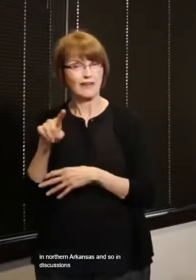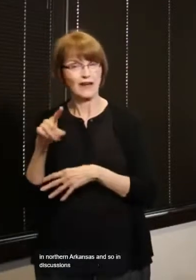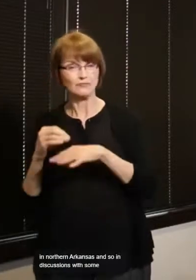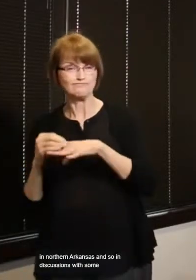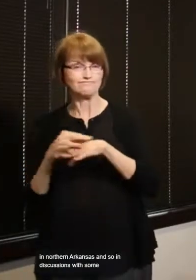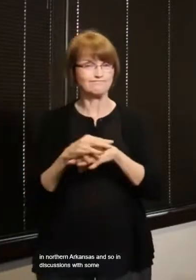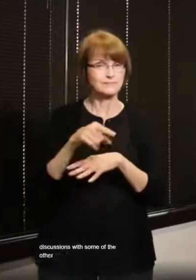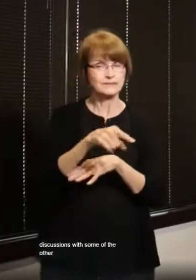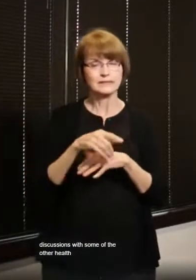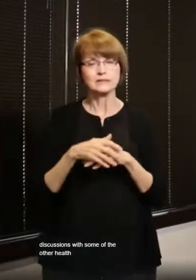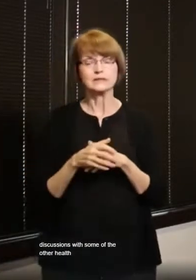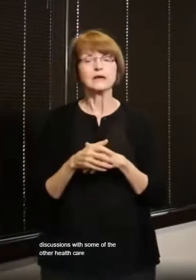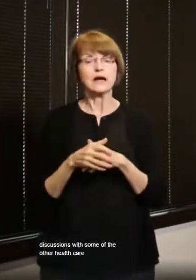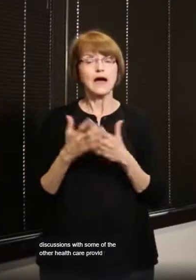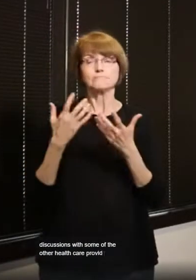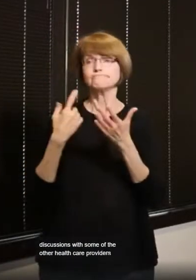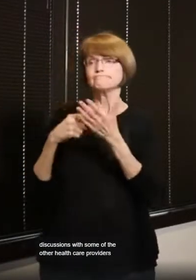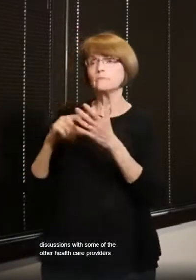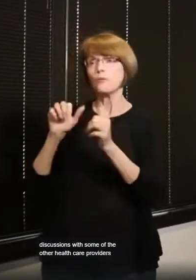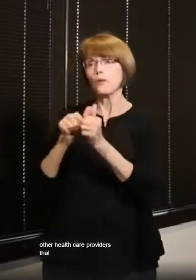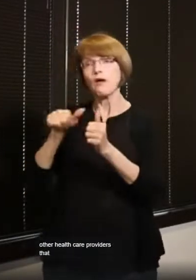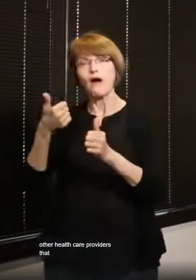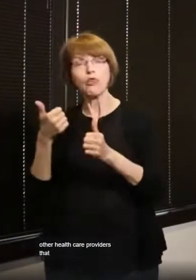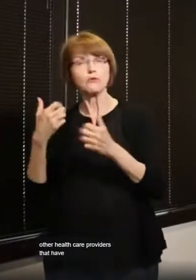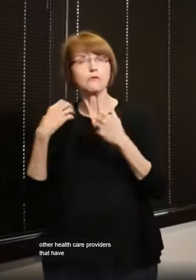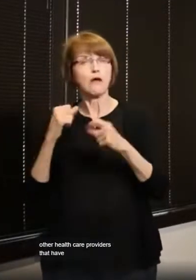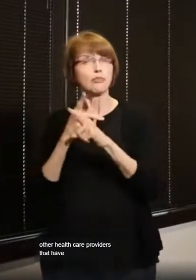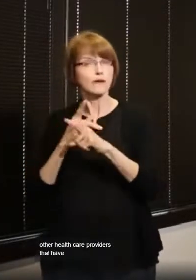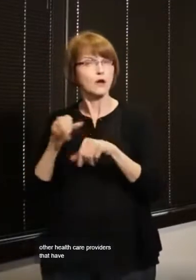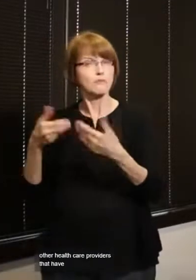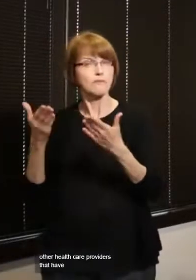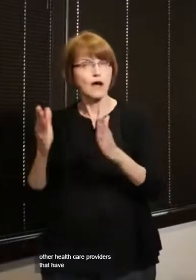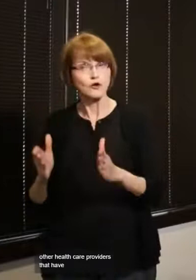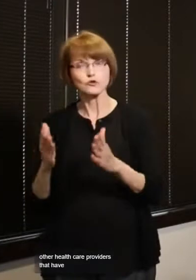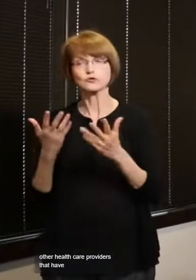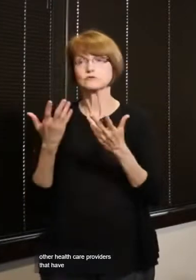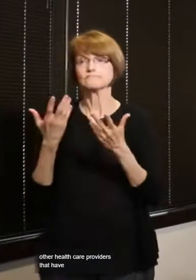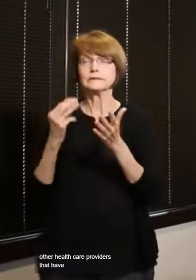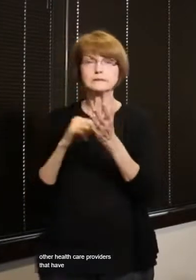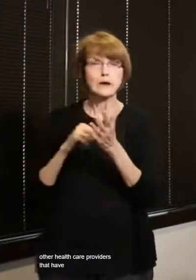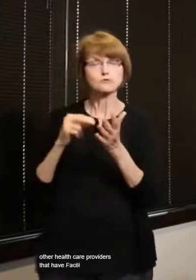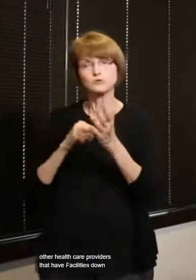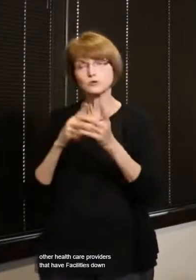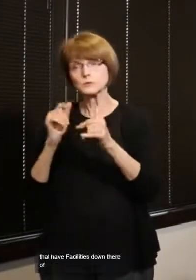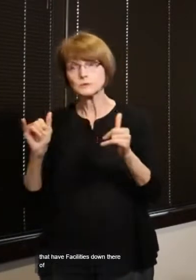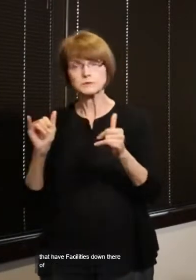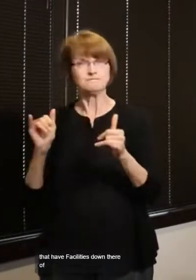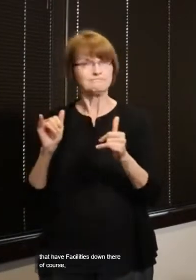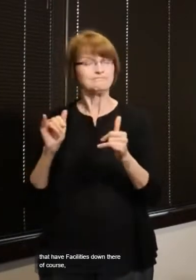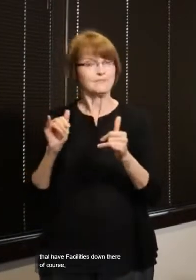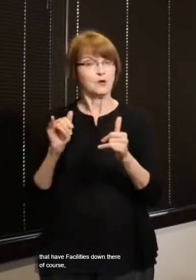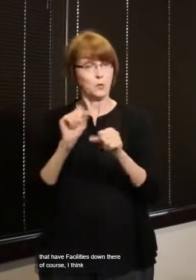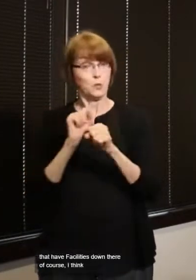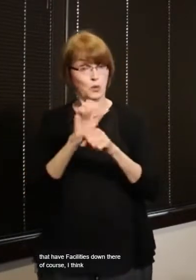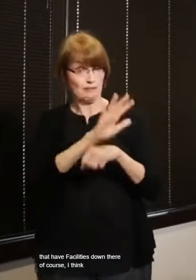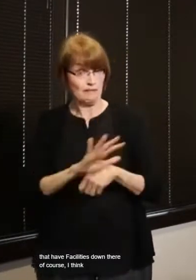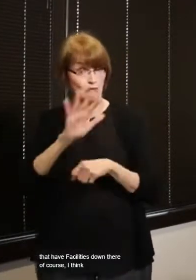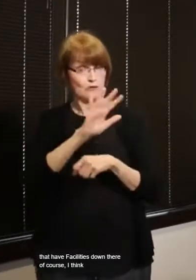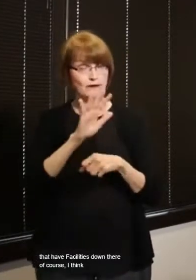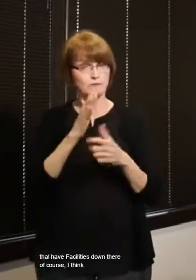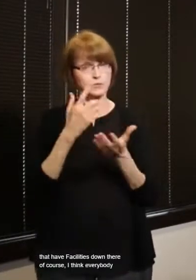of the other healthcare providers that have facilities down there, of course, I think